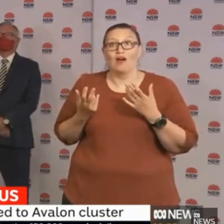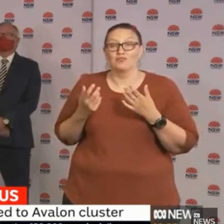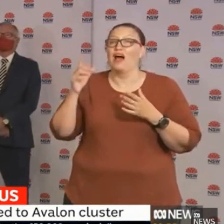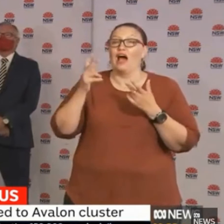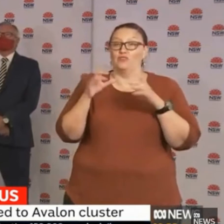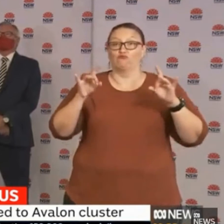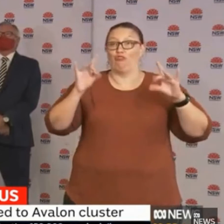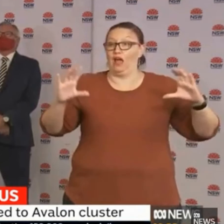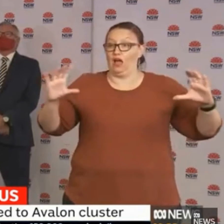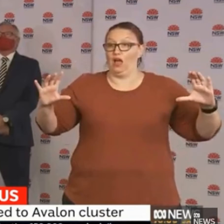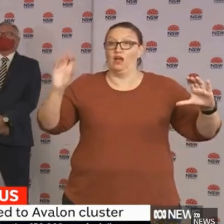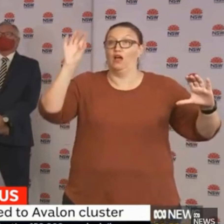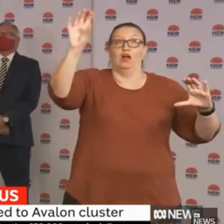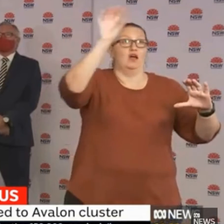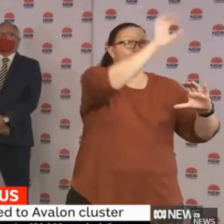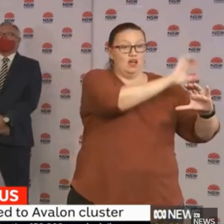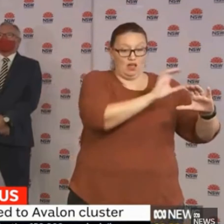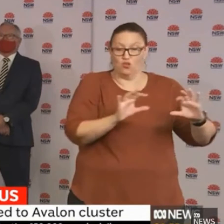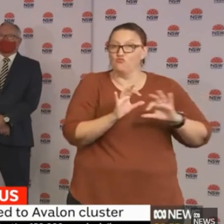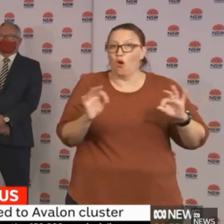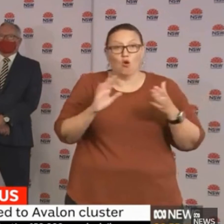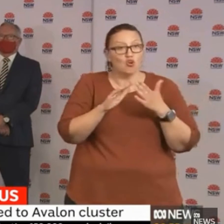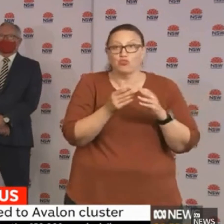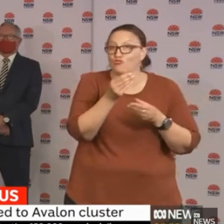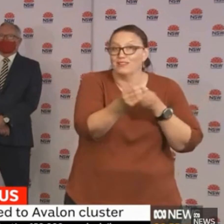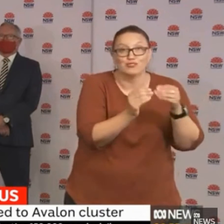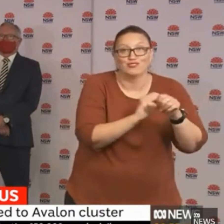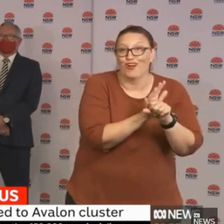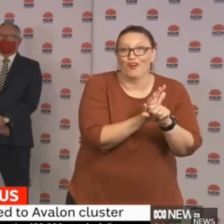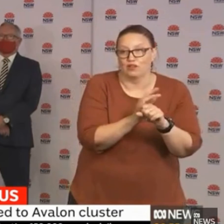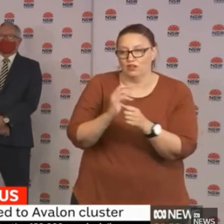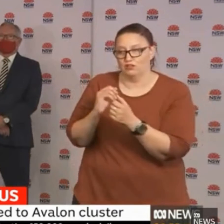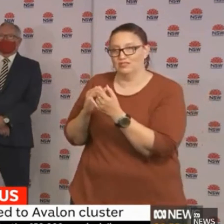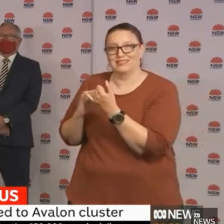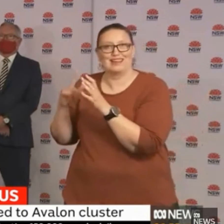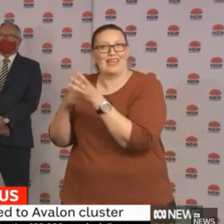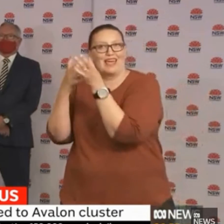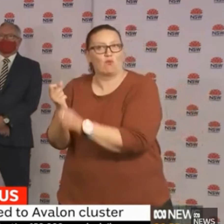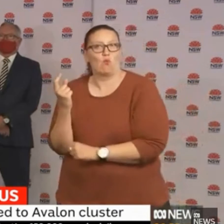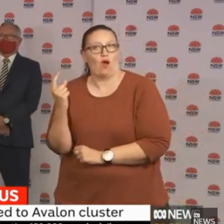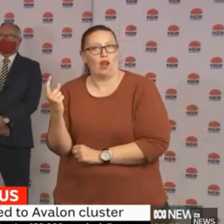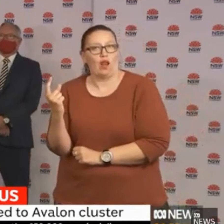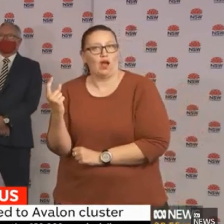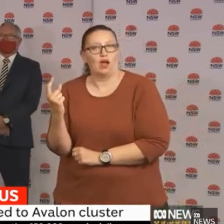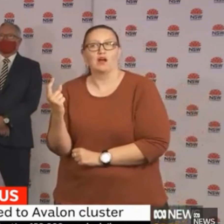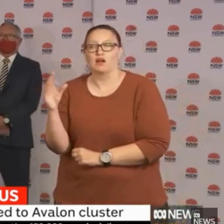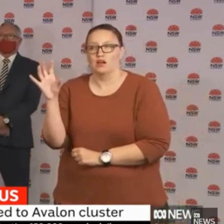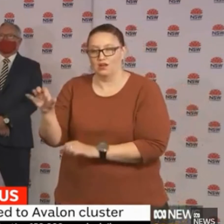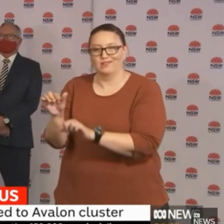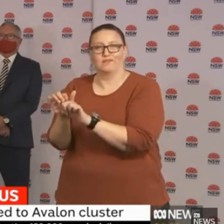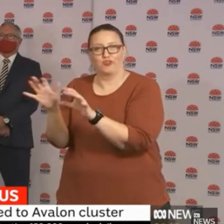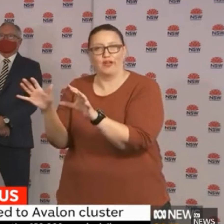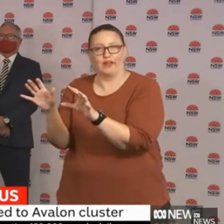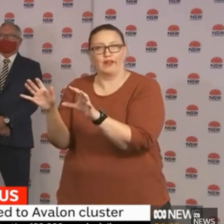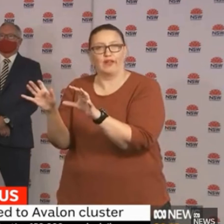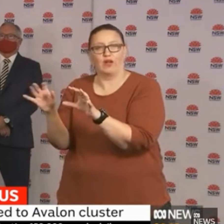and we had achieved no community transmission, it means that we're in a setting where we really want to work hard to get to no community transmission. I